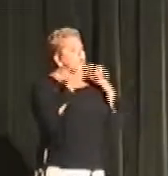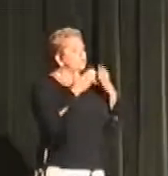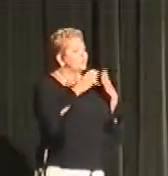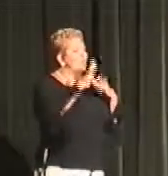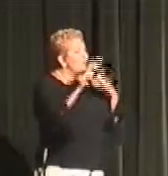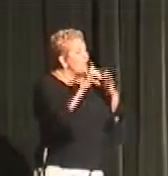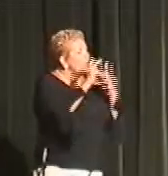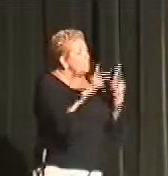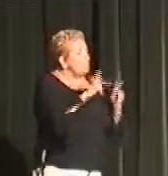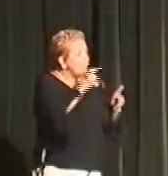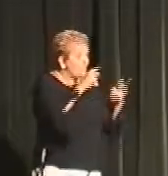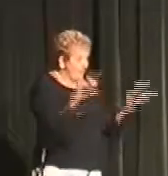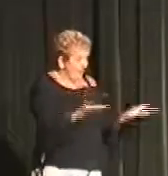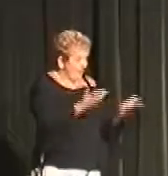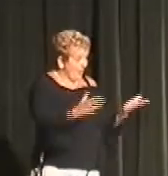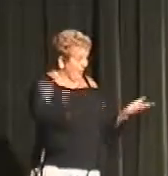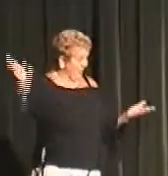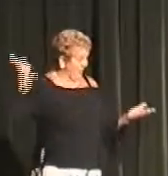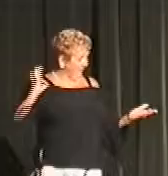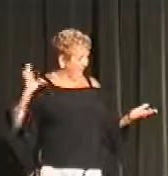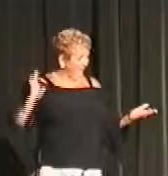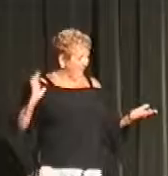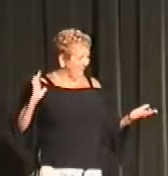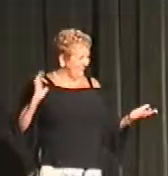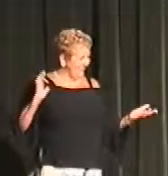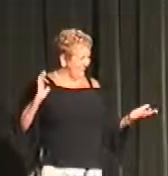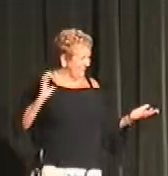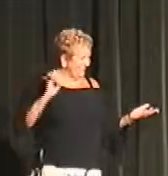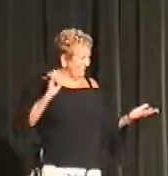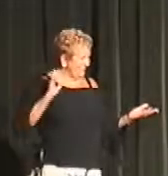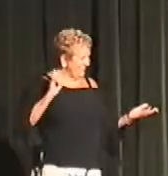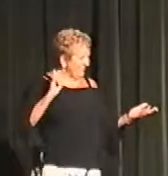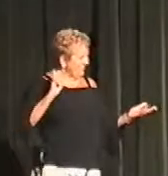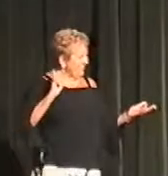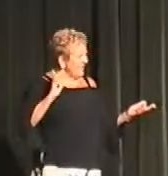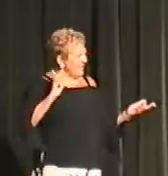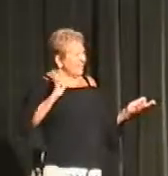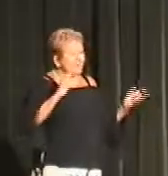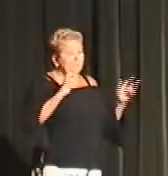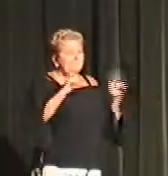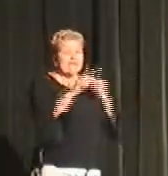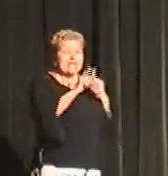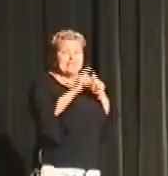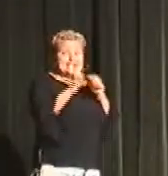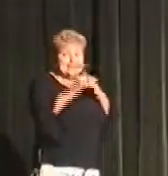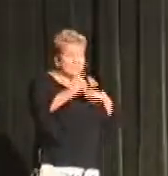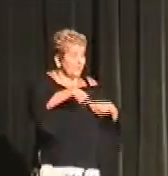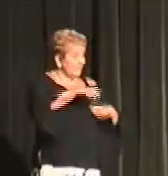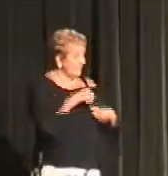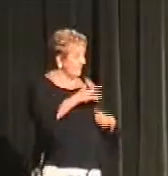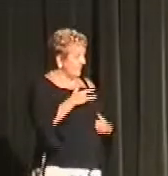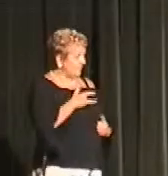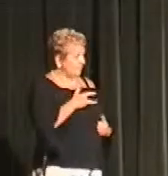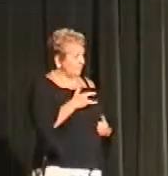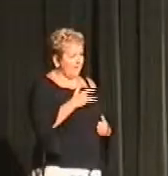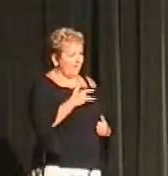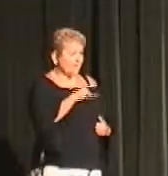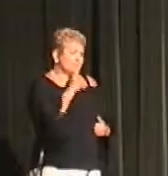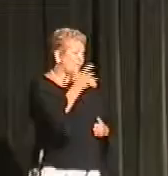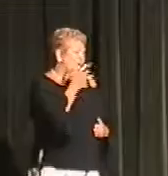and the people that were here in Alcoholics Anonymous. And I suppose as each one of us feels, I just feel so lucky to have had the